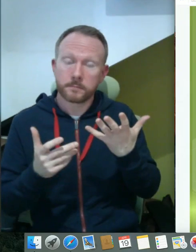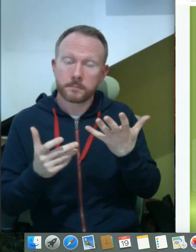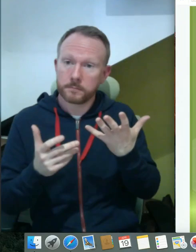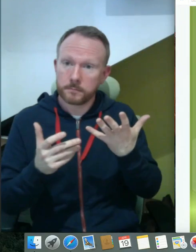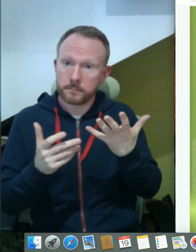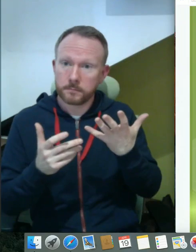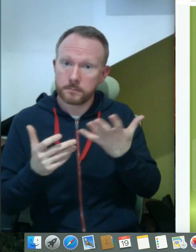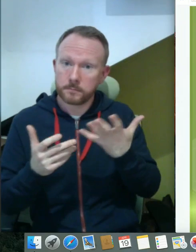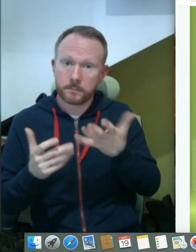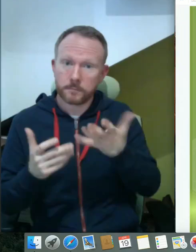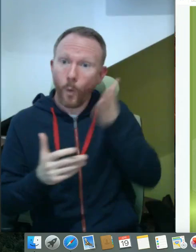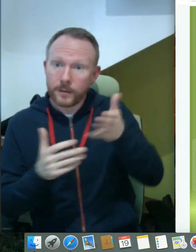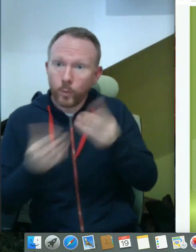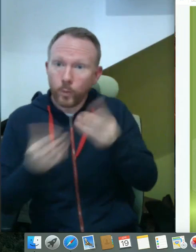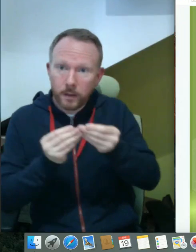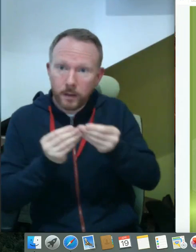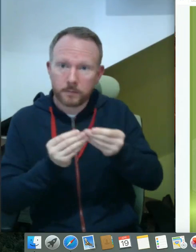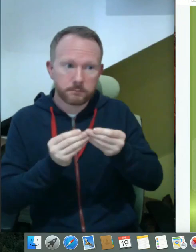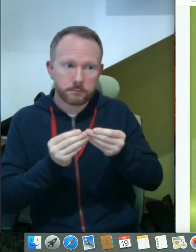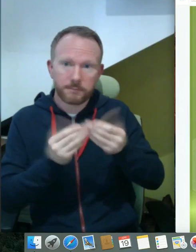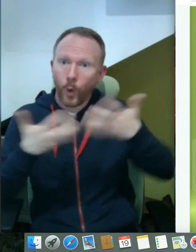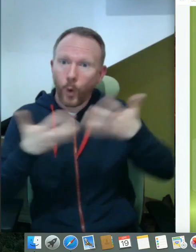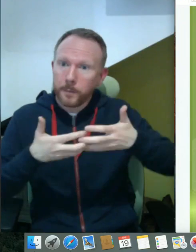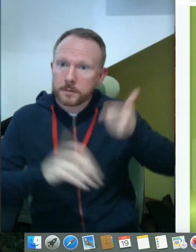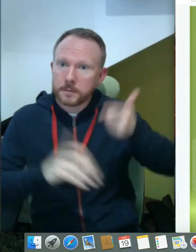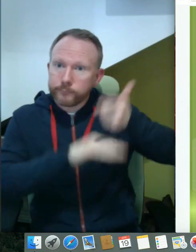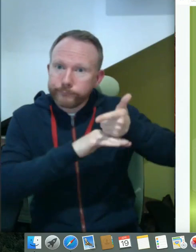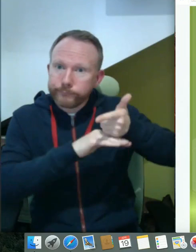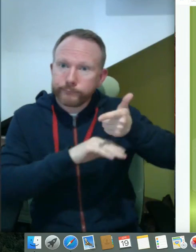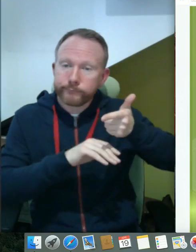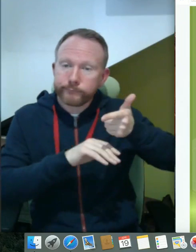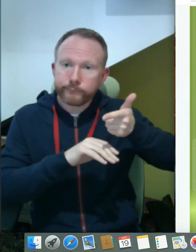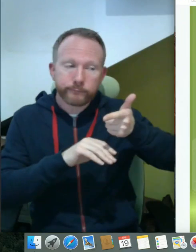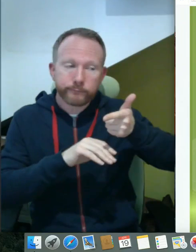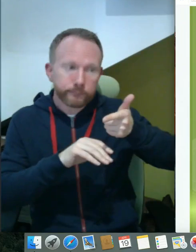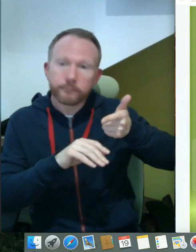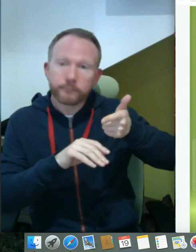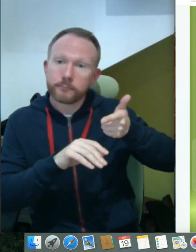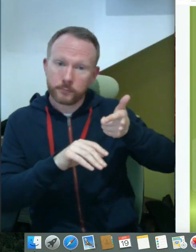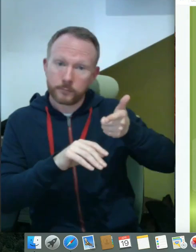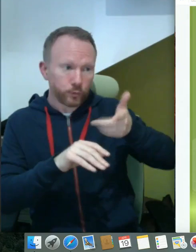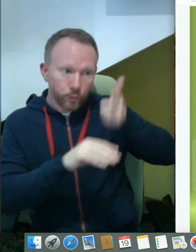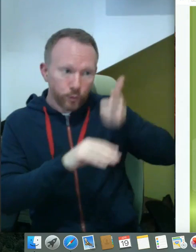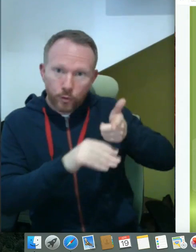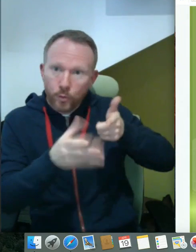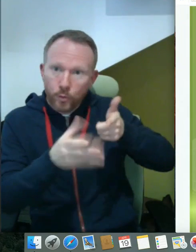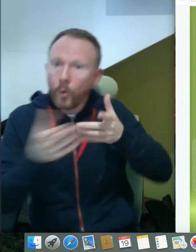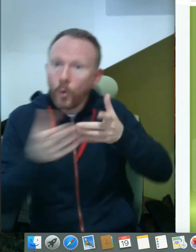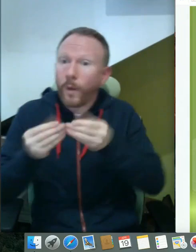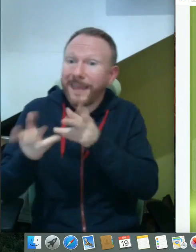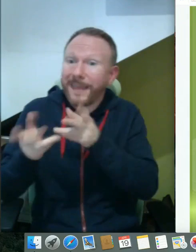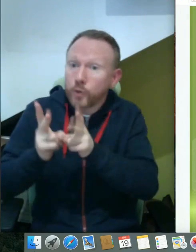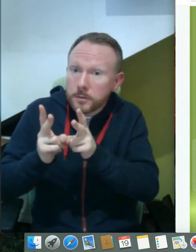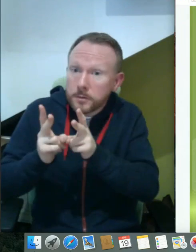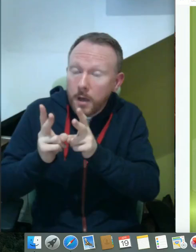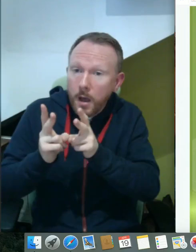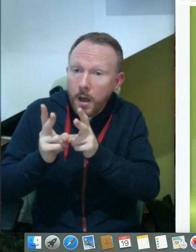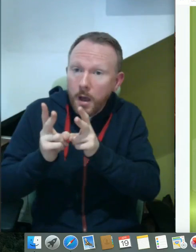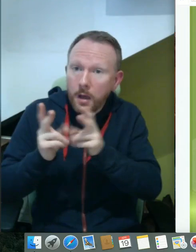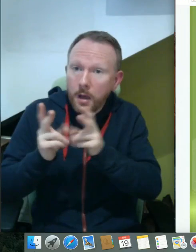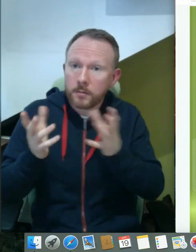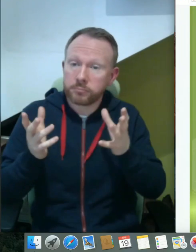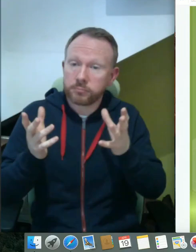enabled both the deaf witness / victim and the interpreter, so a